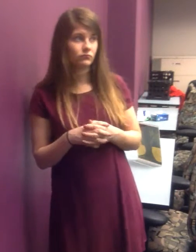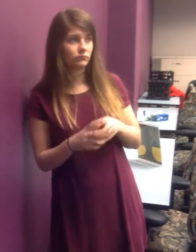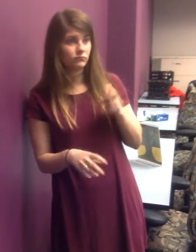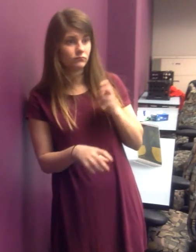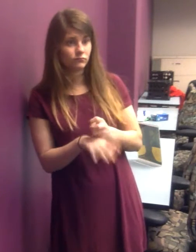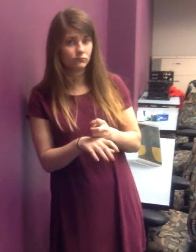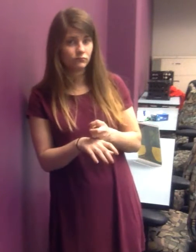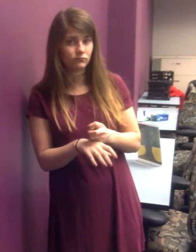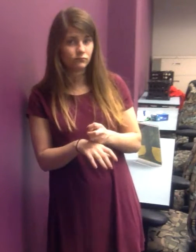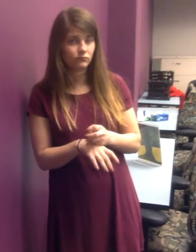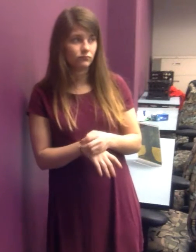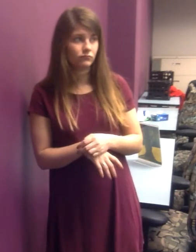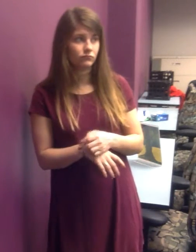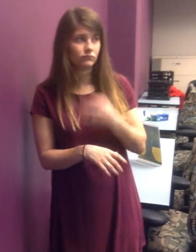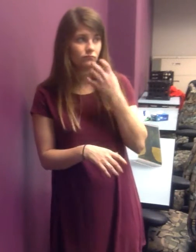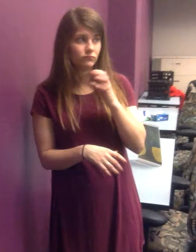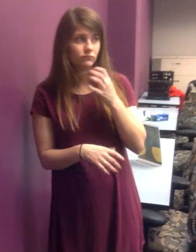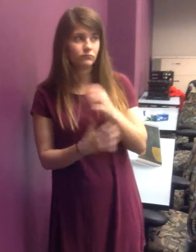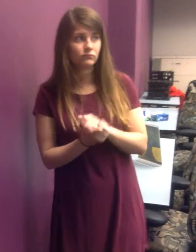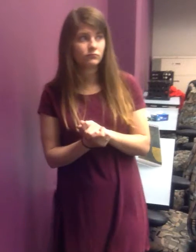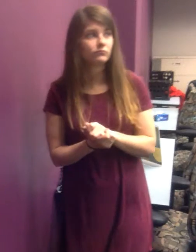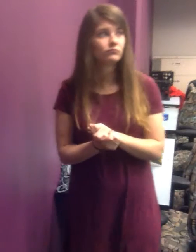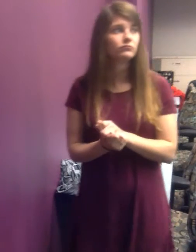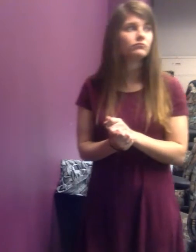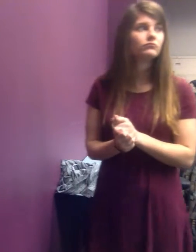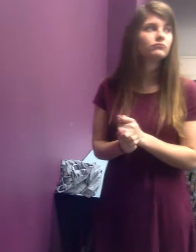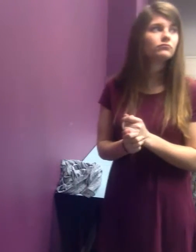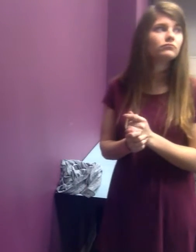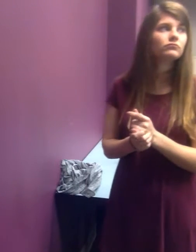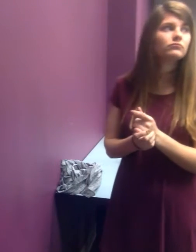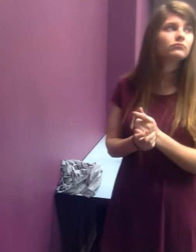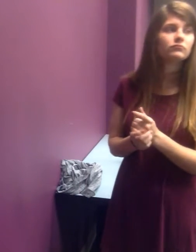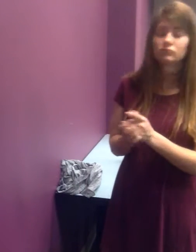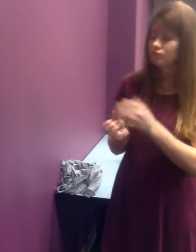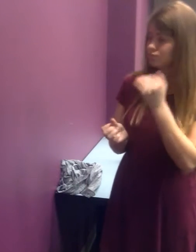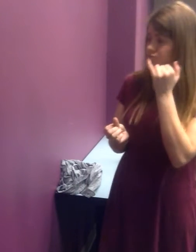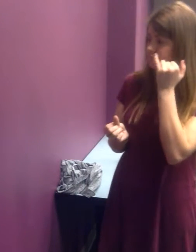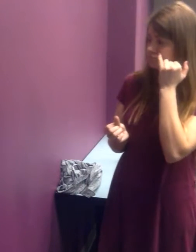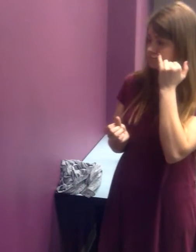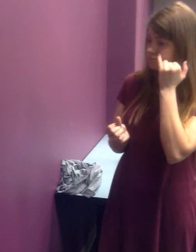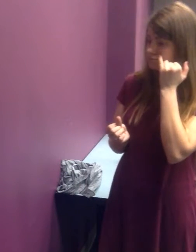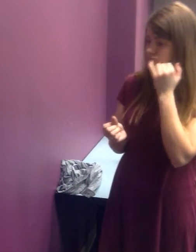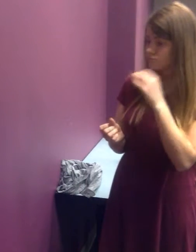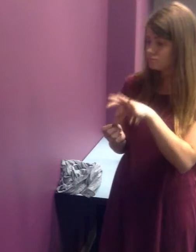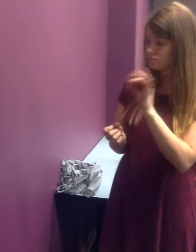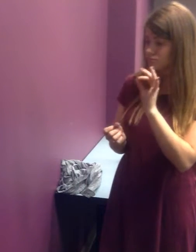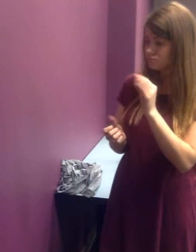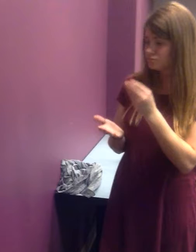blow doubt into the science. Because, you know, the bankers failed us, the federal government's